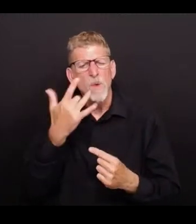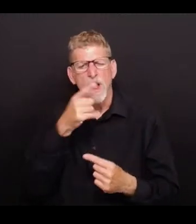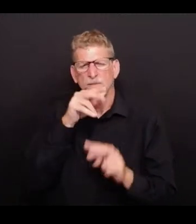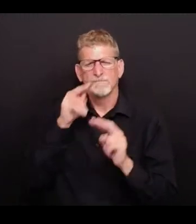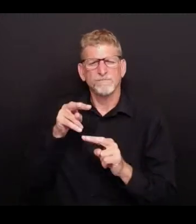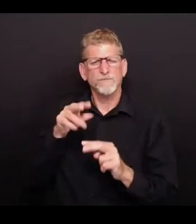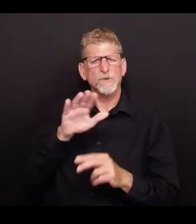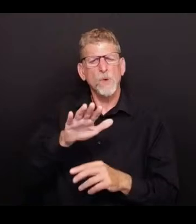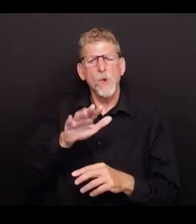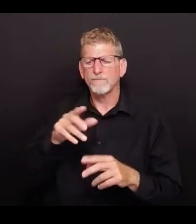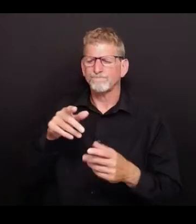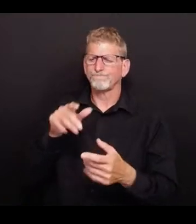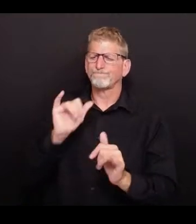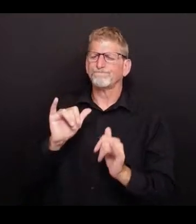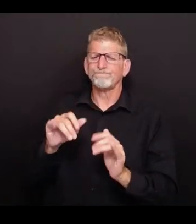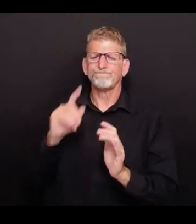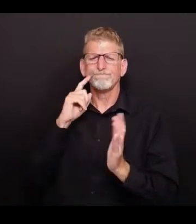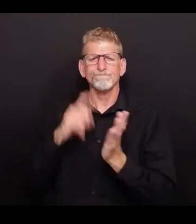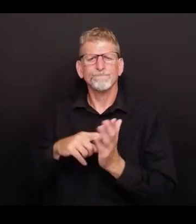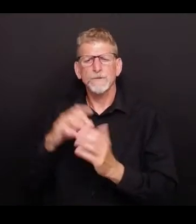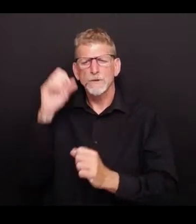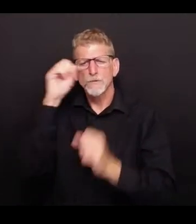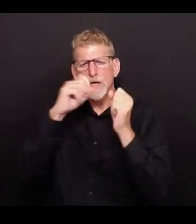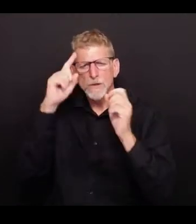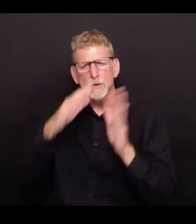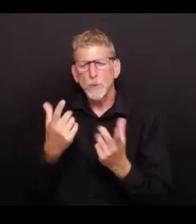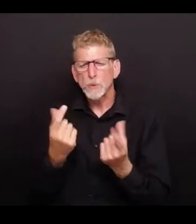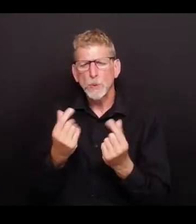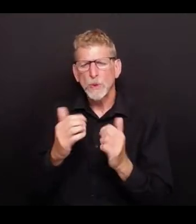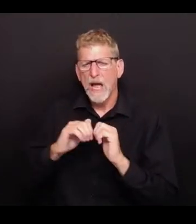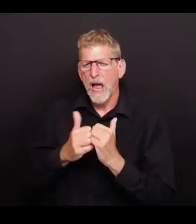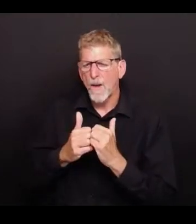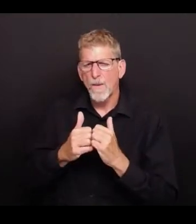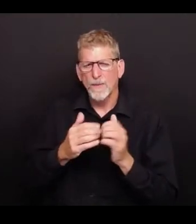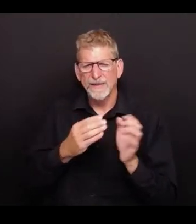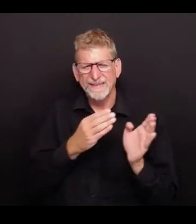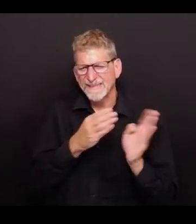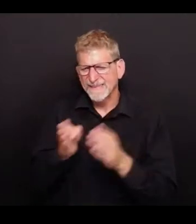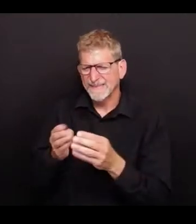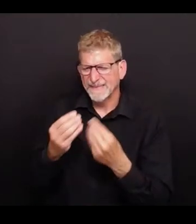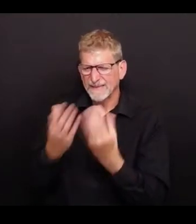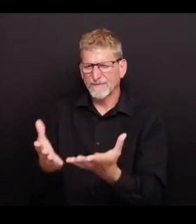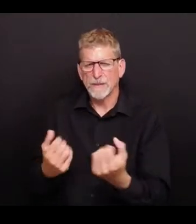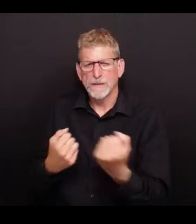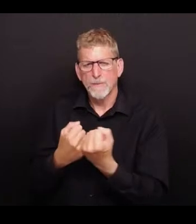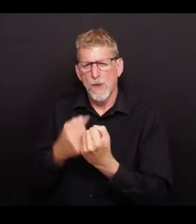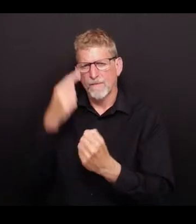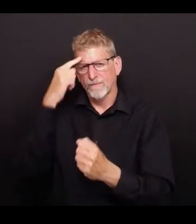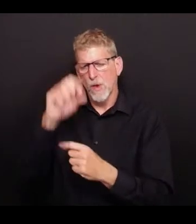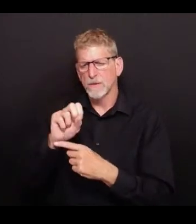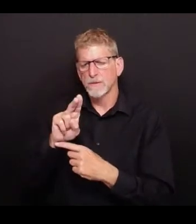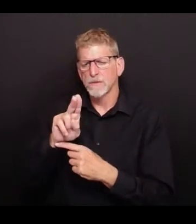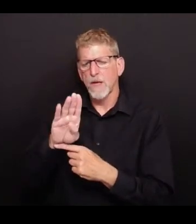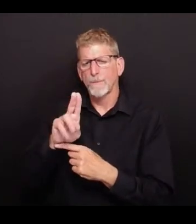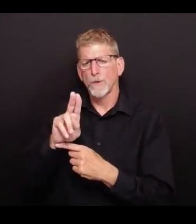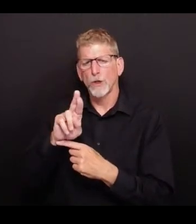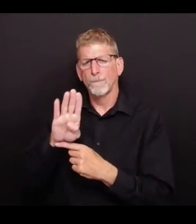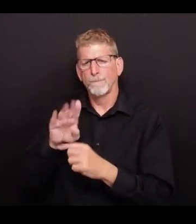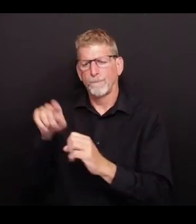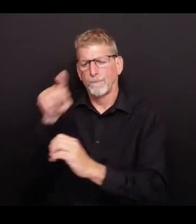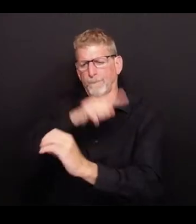strategies are pointed at those suburban counties where our vaccination rates have been so low.